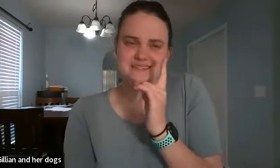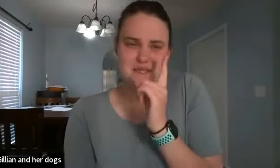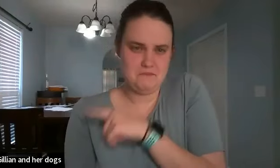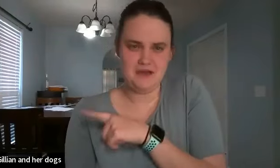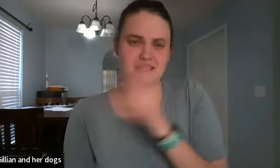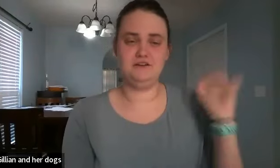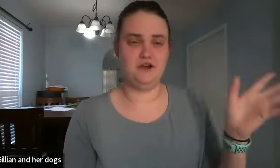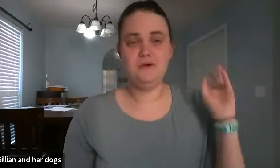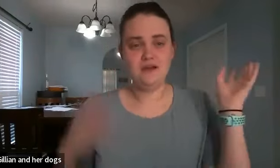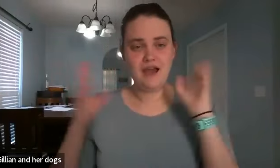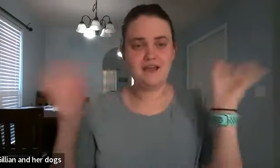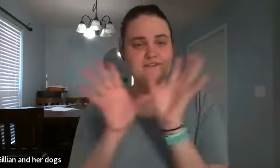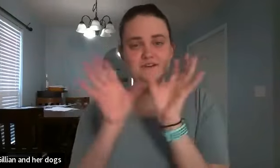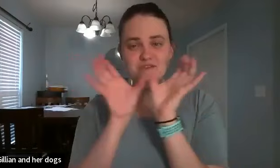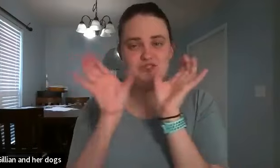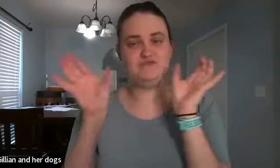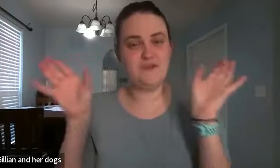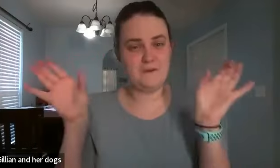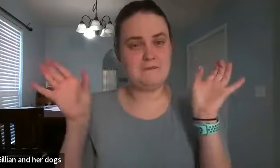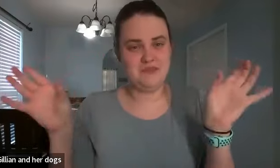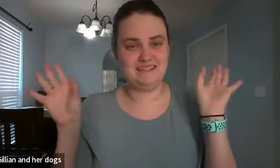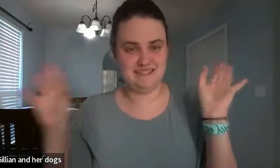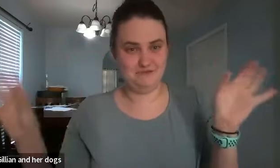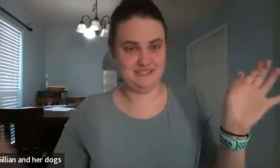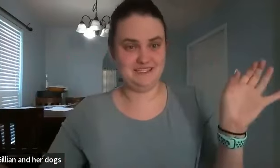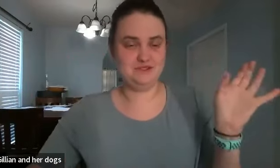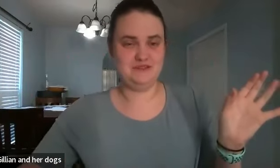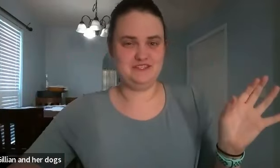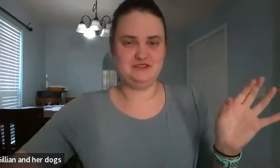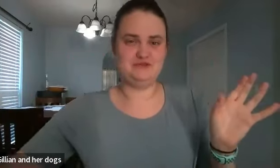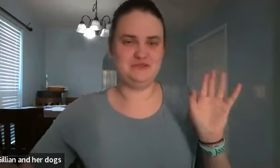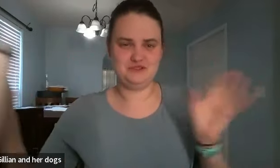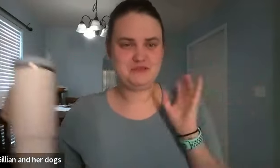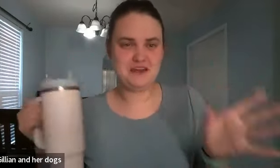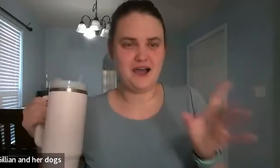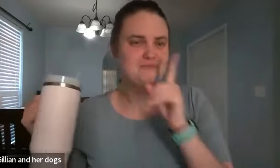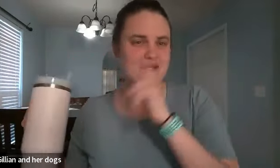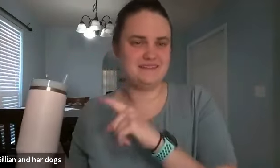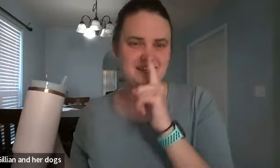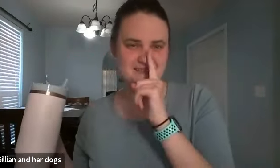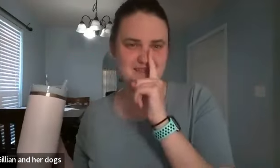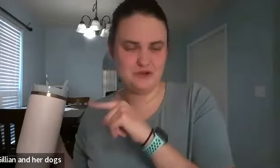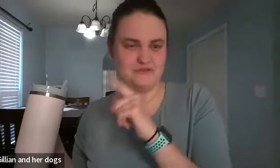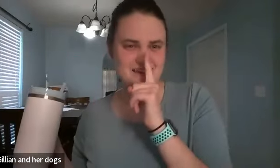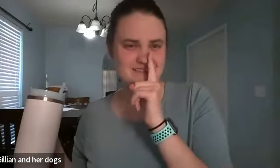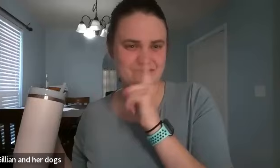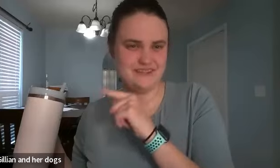a mouse, I don't know. I always felt like there's very big differences between the 2 when there's really not, but they're both the sign for